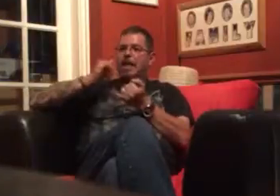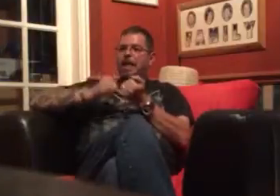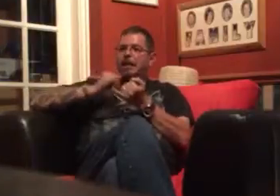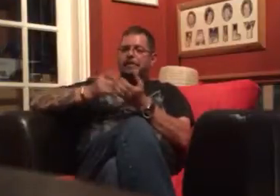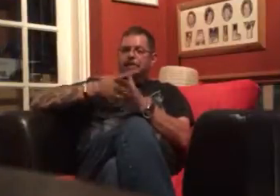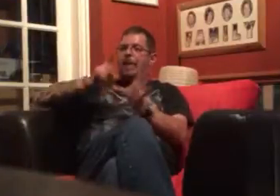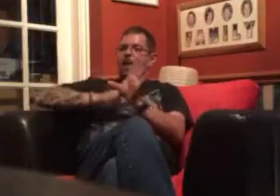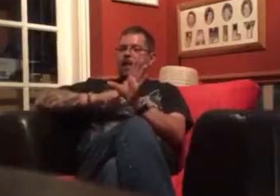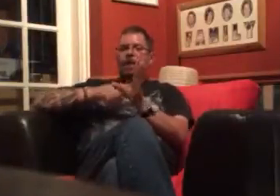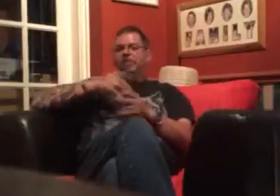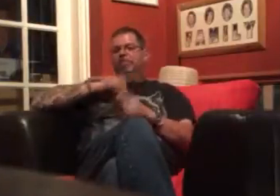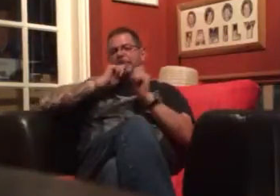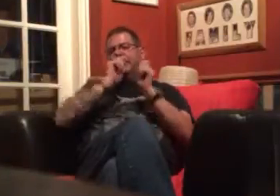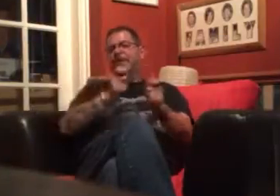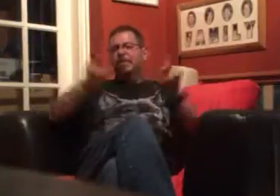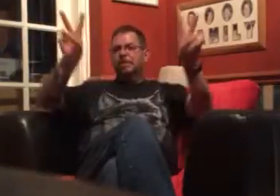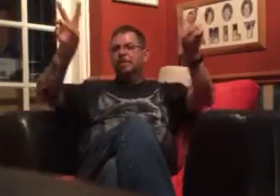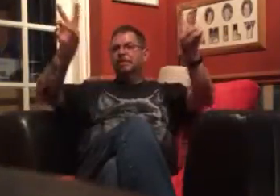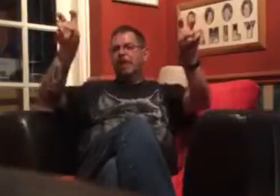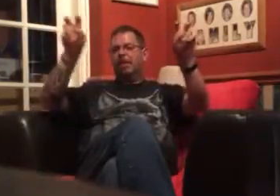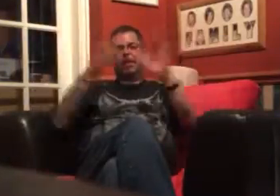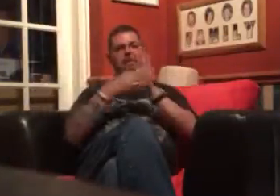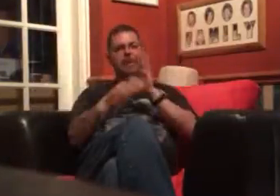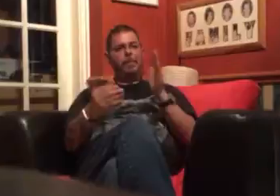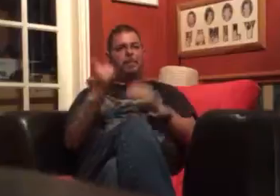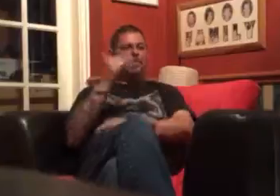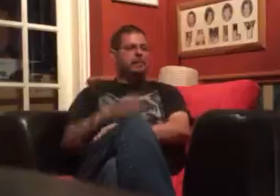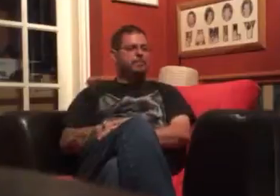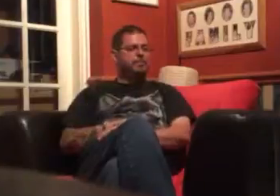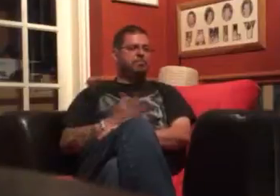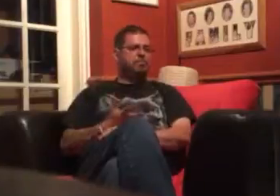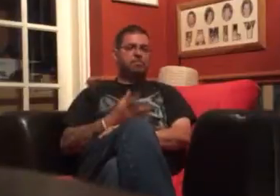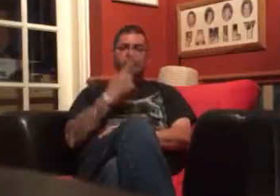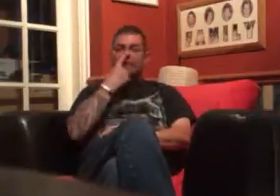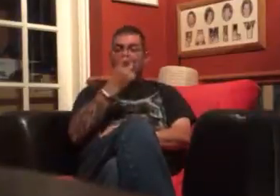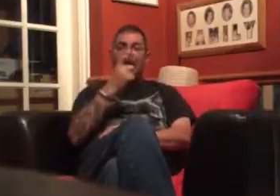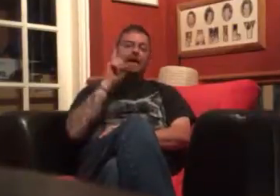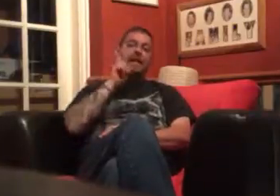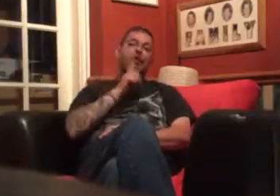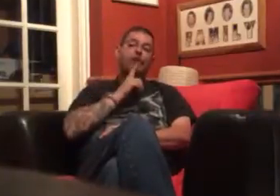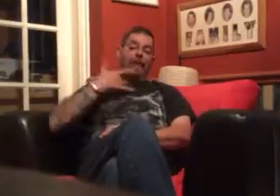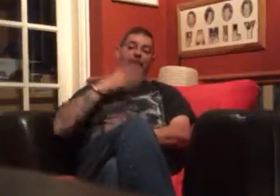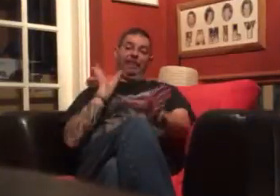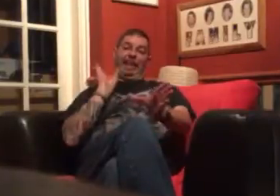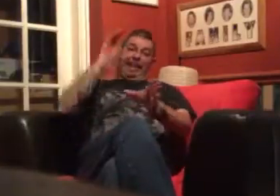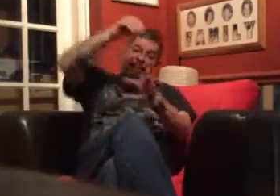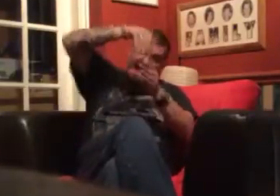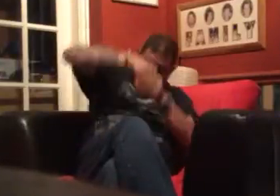an essay, which is another way of getting into university. So maybe the topic will